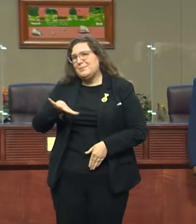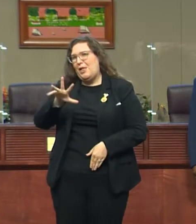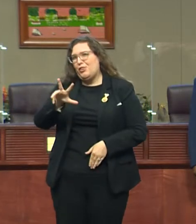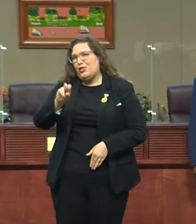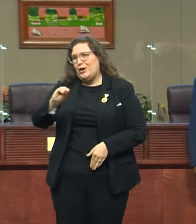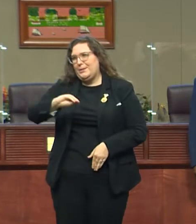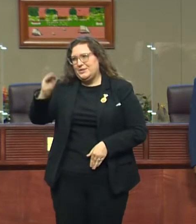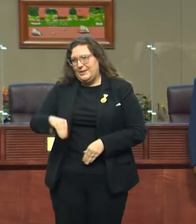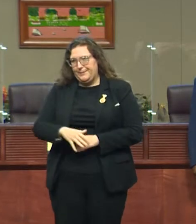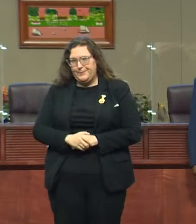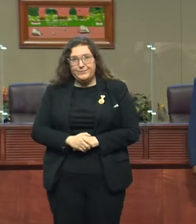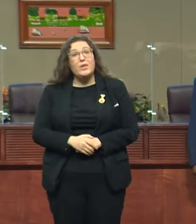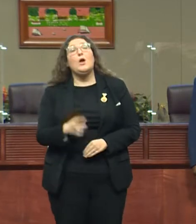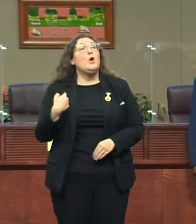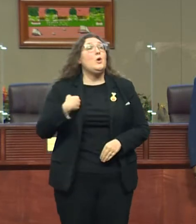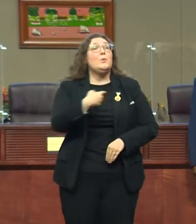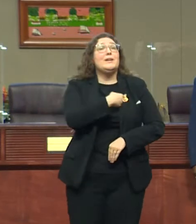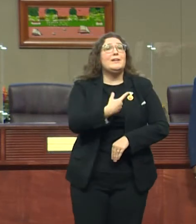areas,